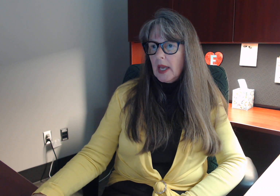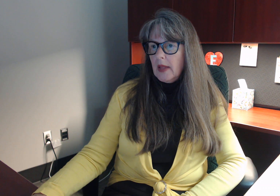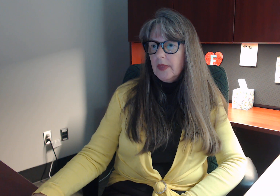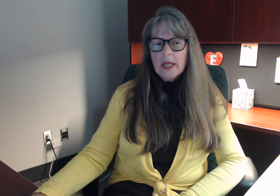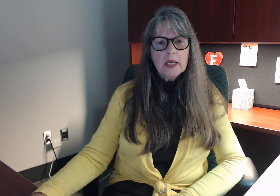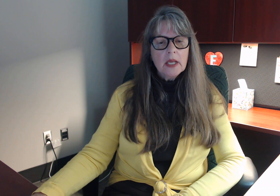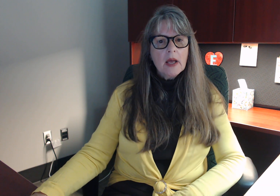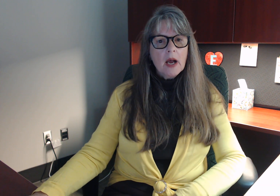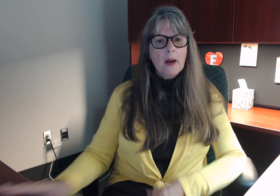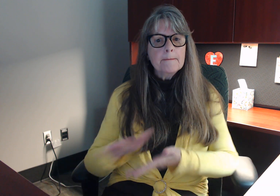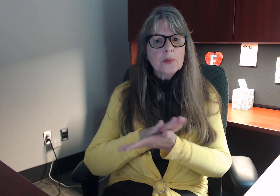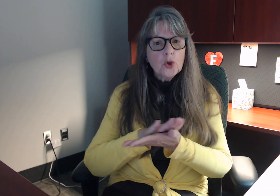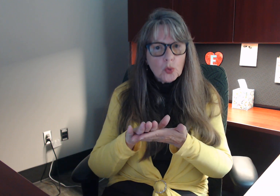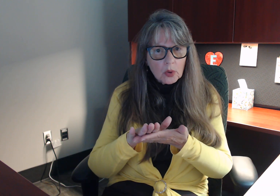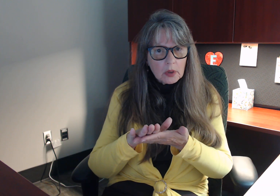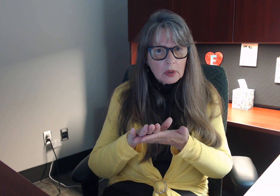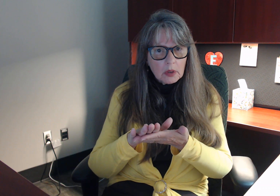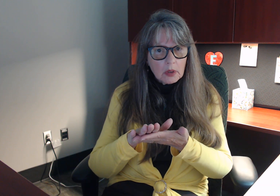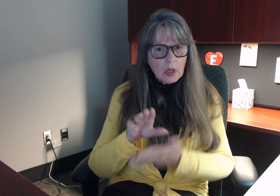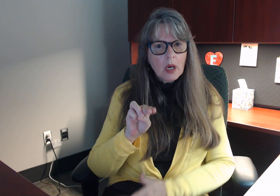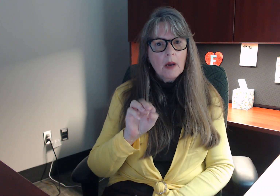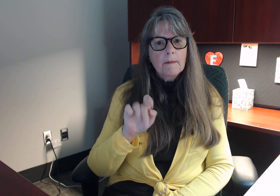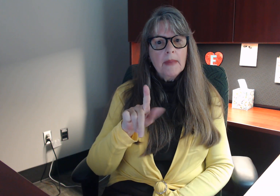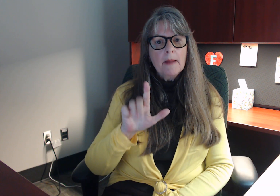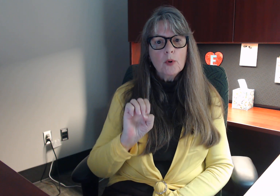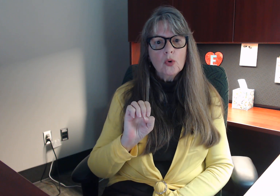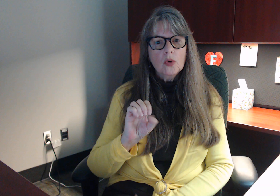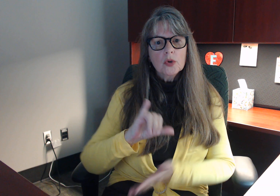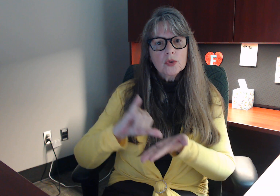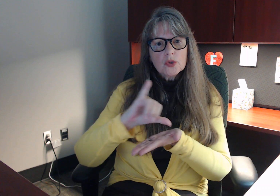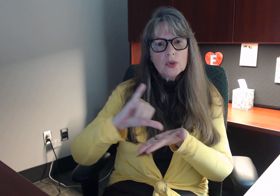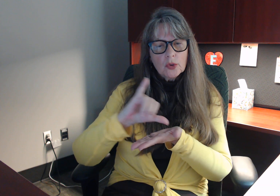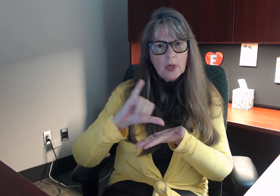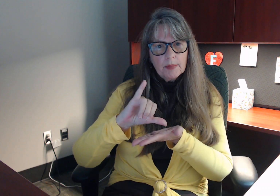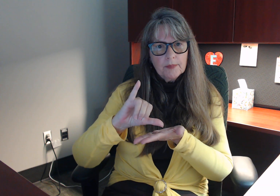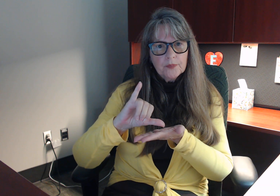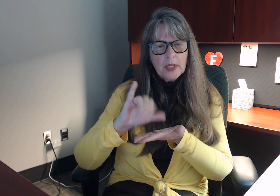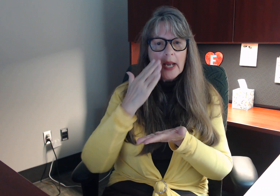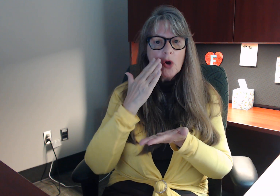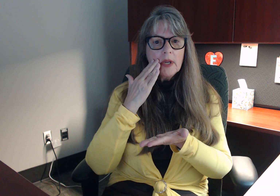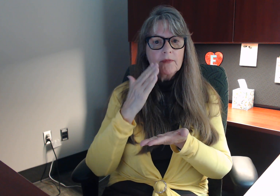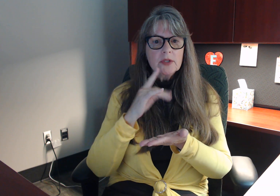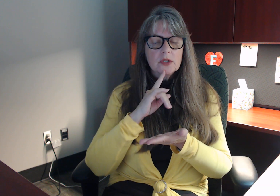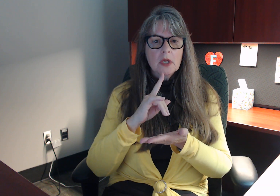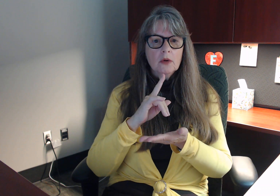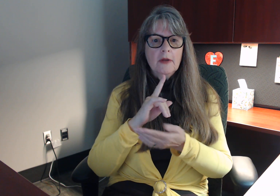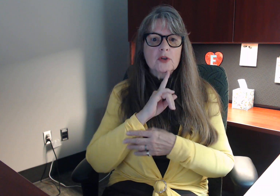And then pure maple syrup. And I know if it's